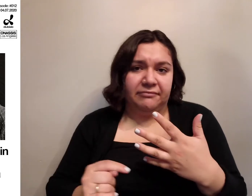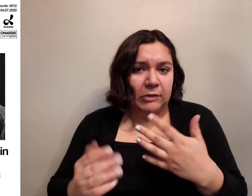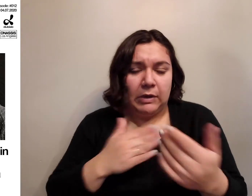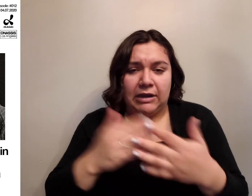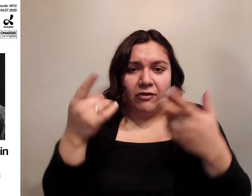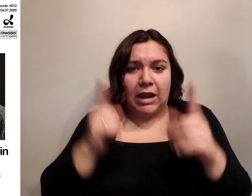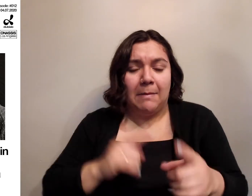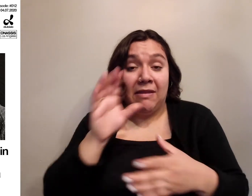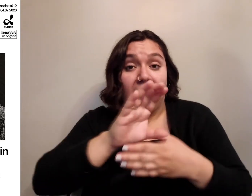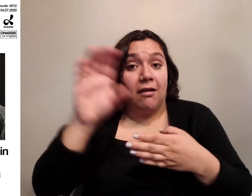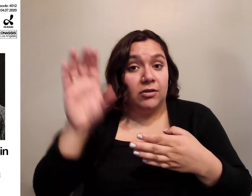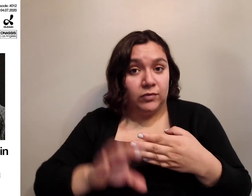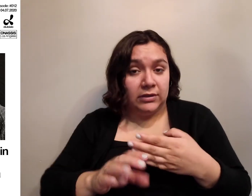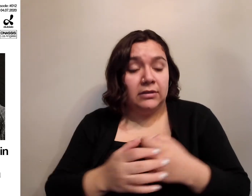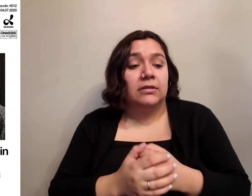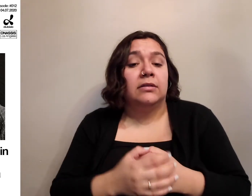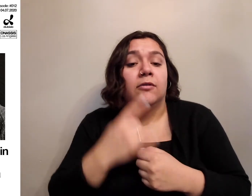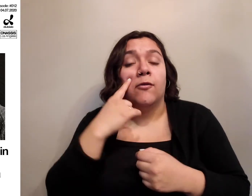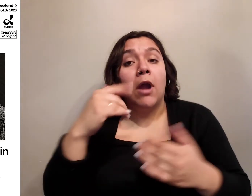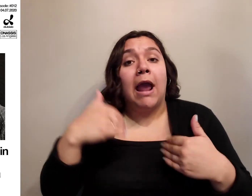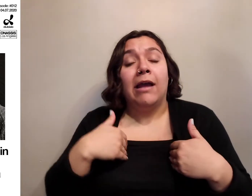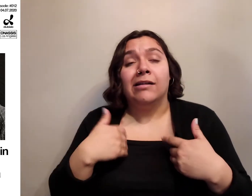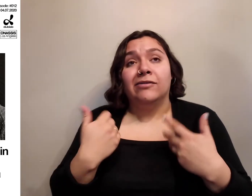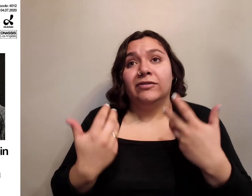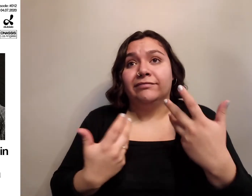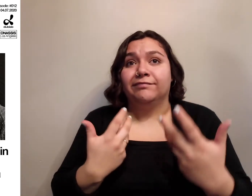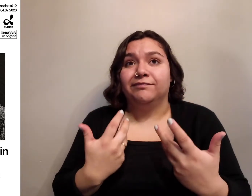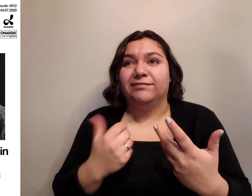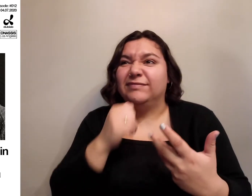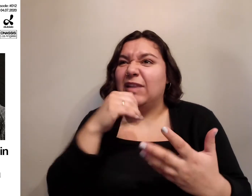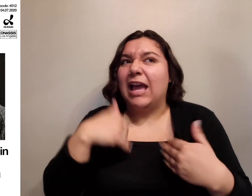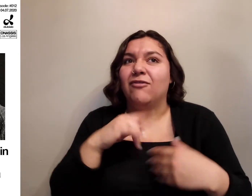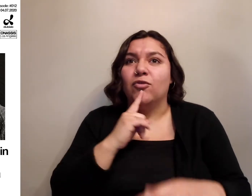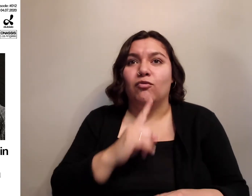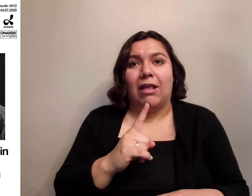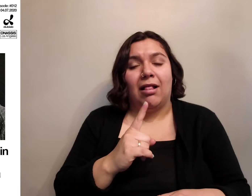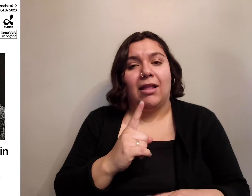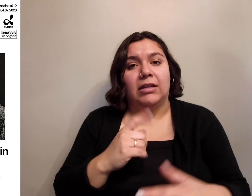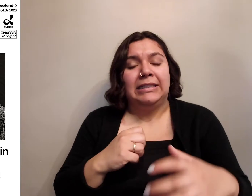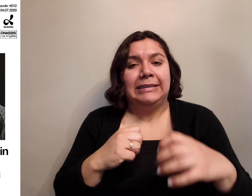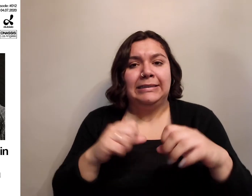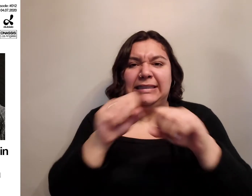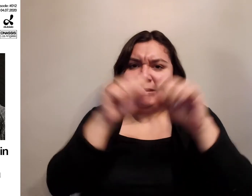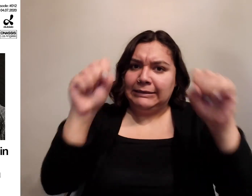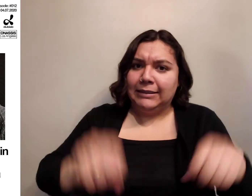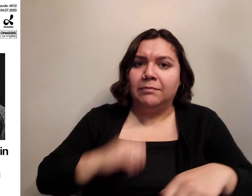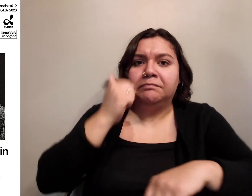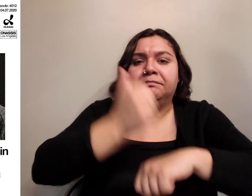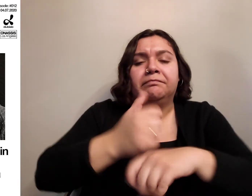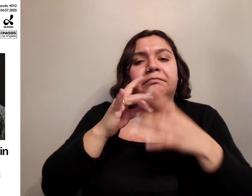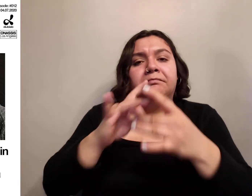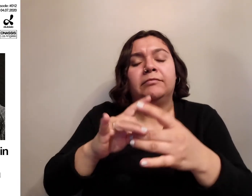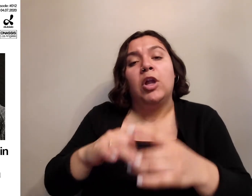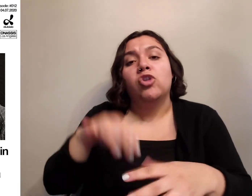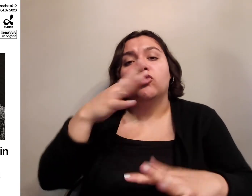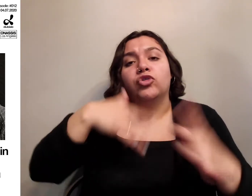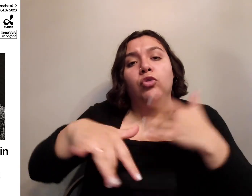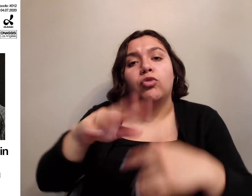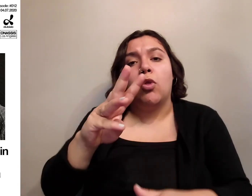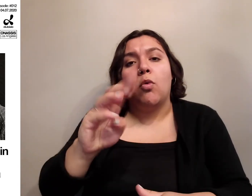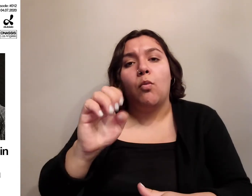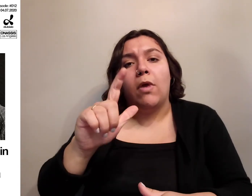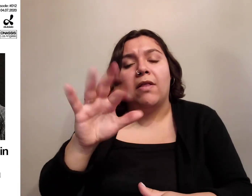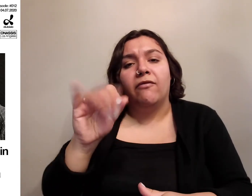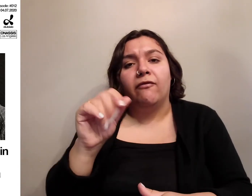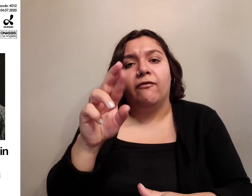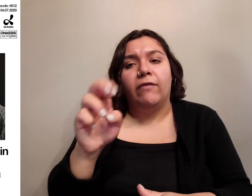the consequences of having no real infrastructure concerning social welfare is coming